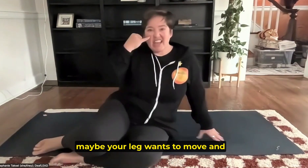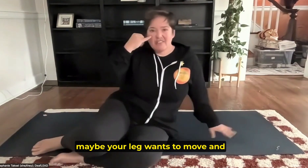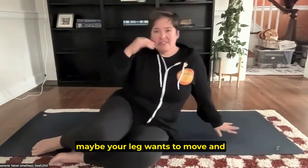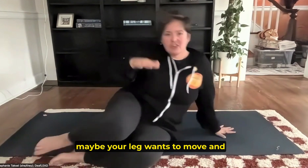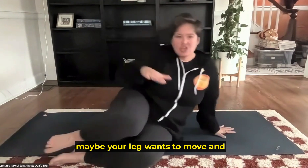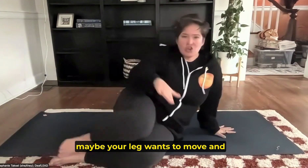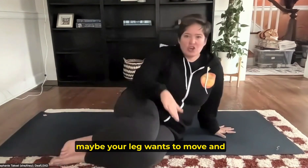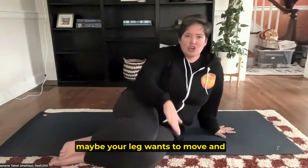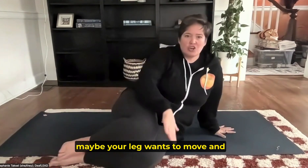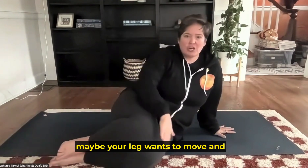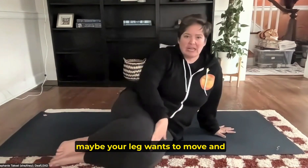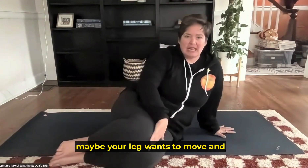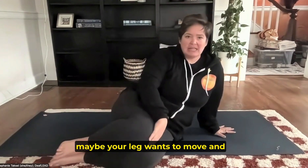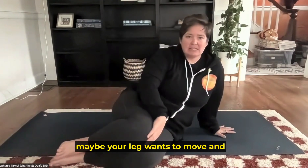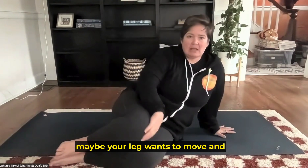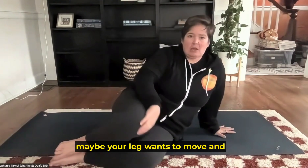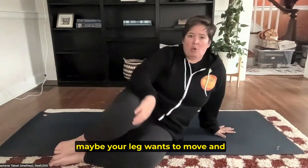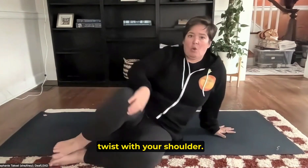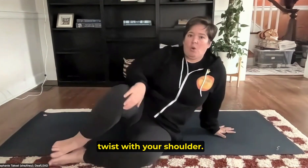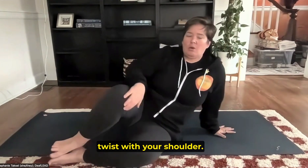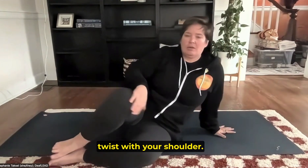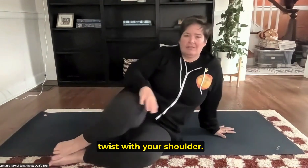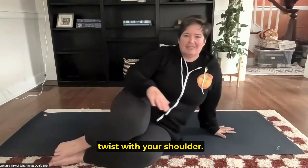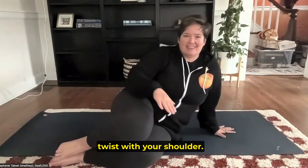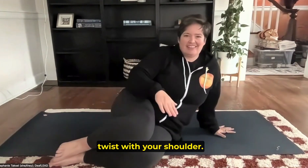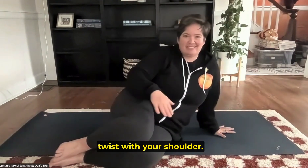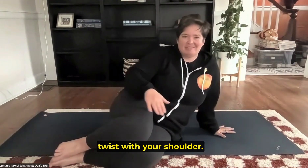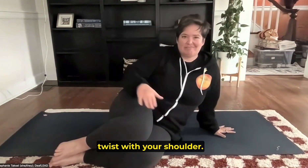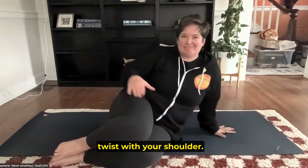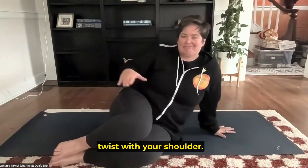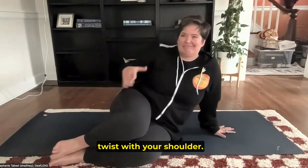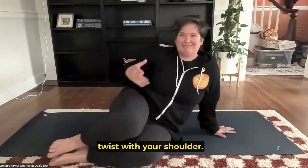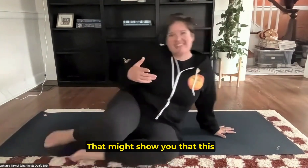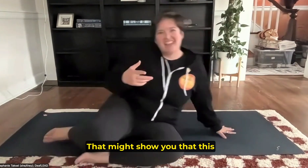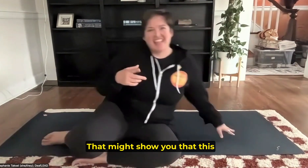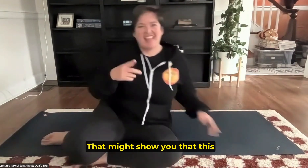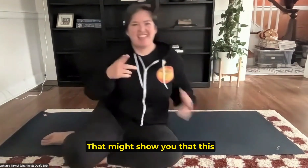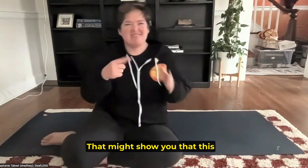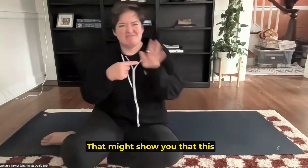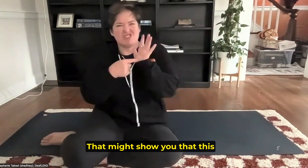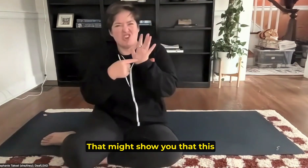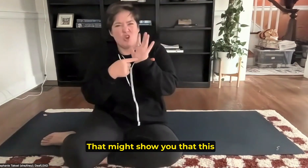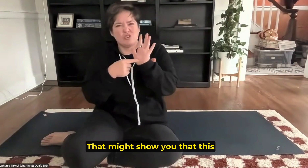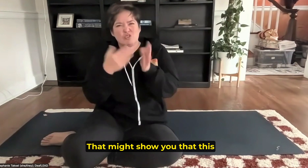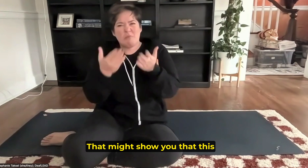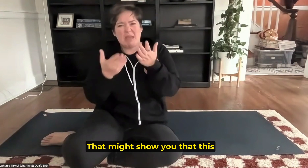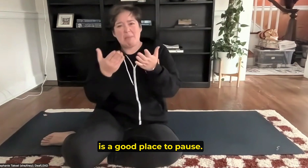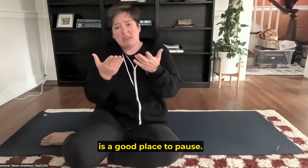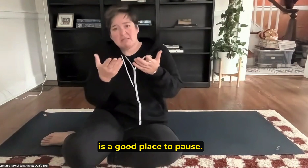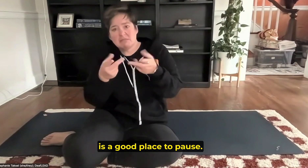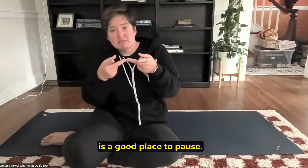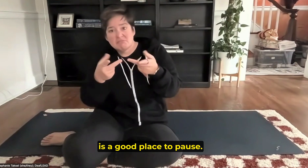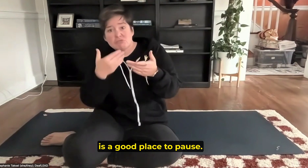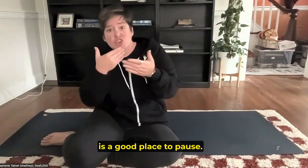Maybe your leg wants to move and twist with your shoulder. That might show you that this is a good place to